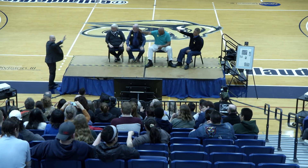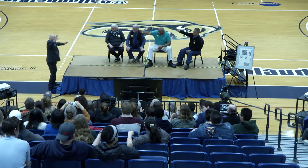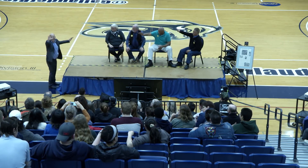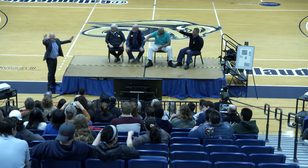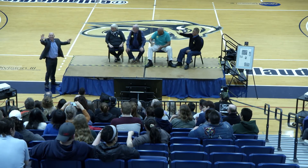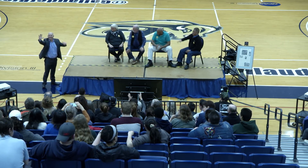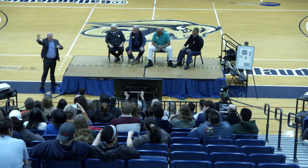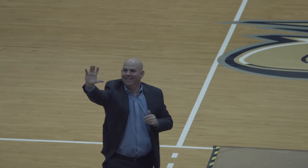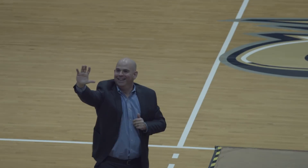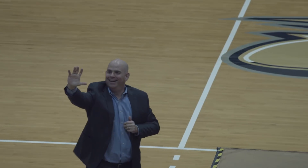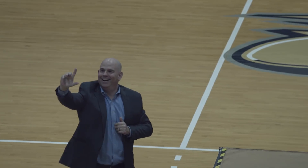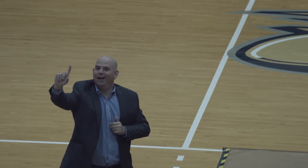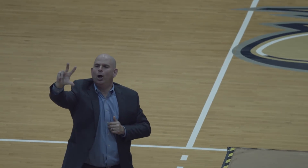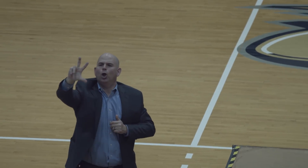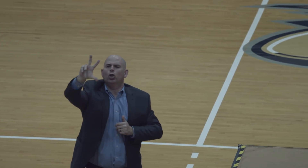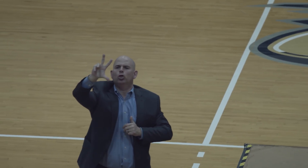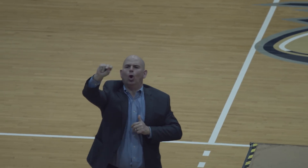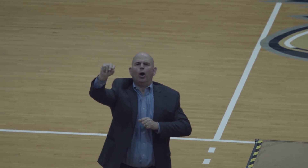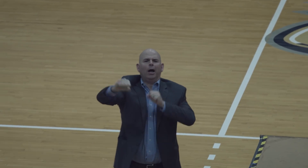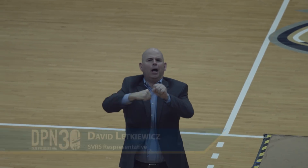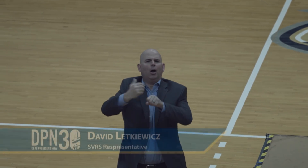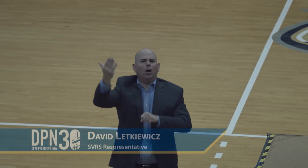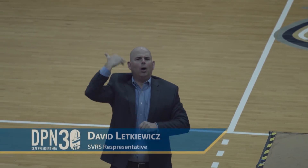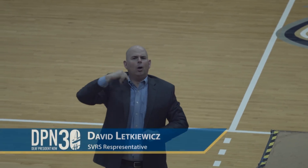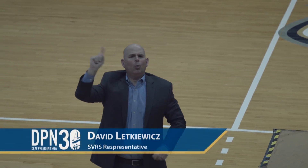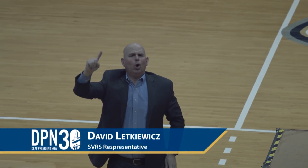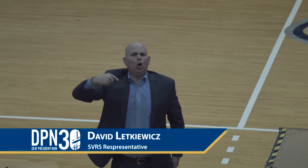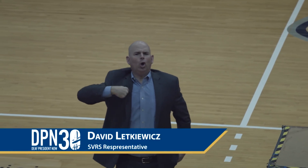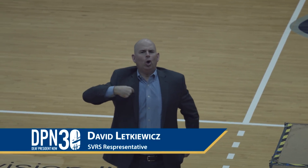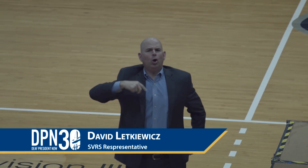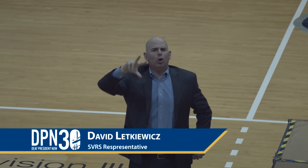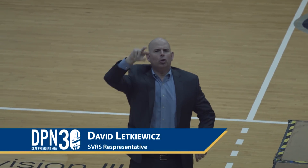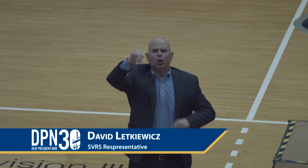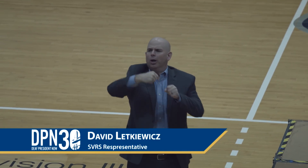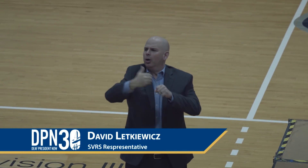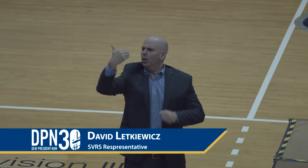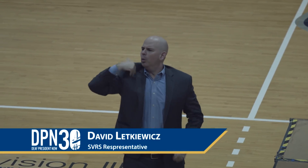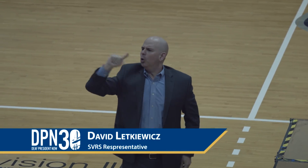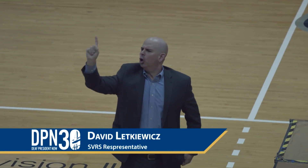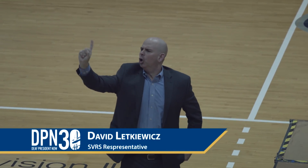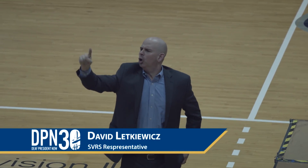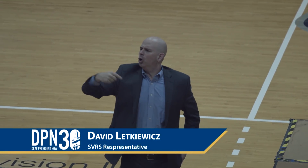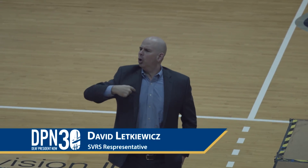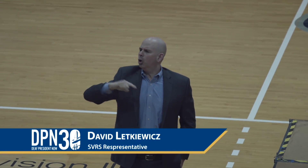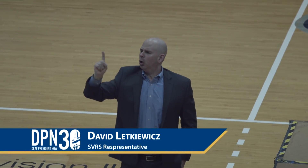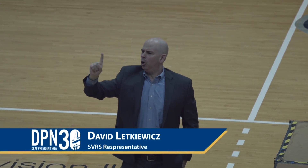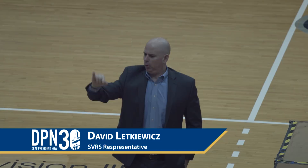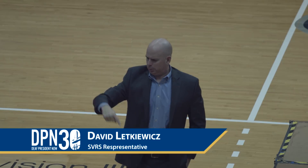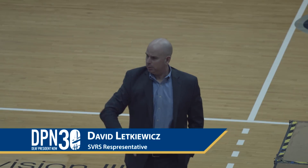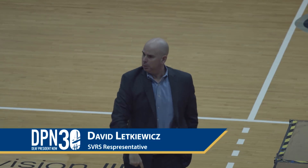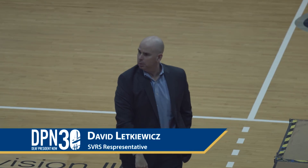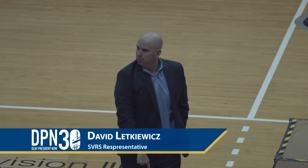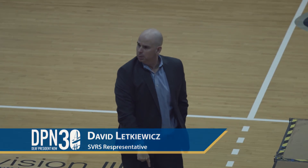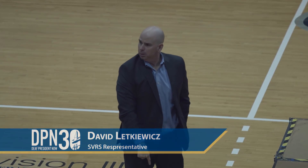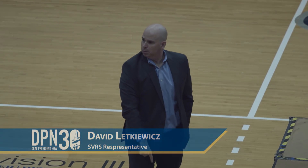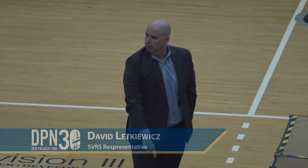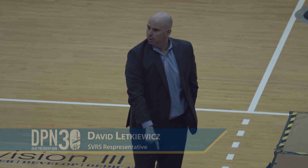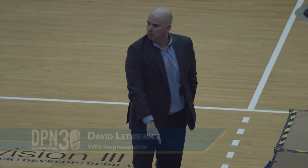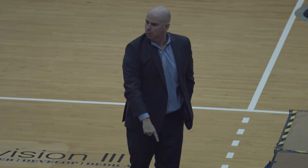Hello, everyone. Hello, hello. 30 years ago, I stood